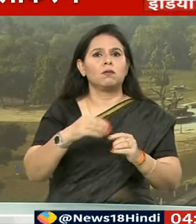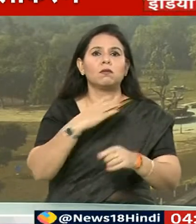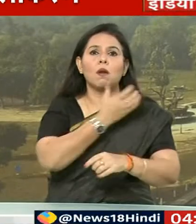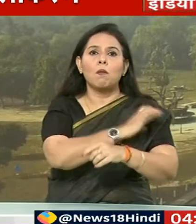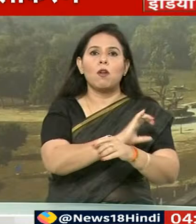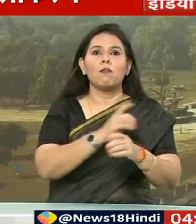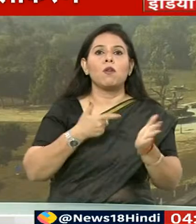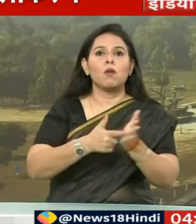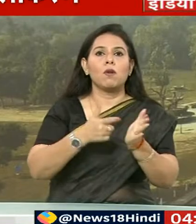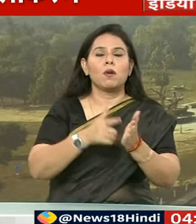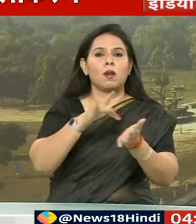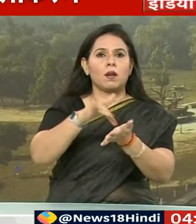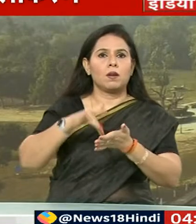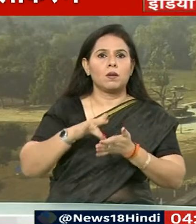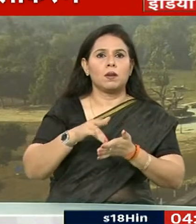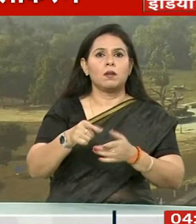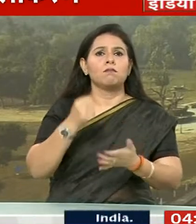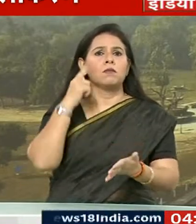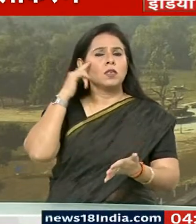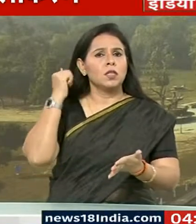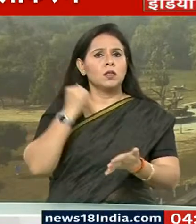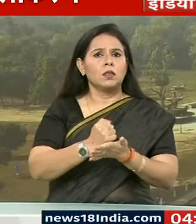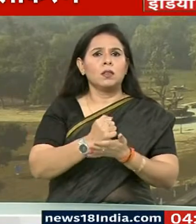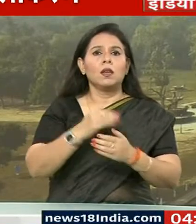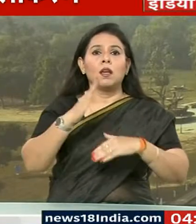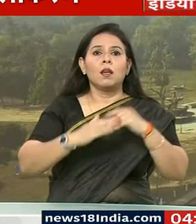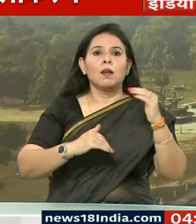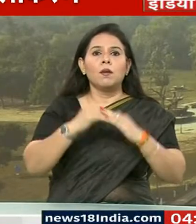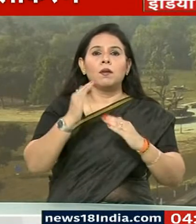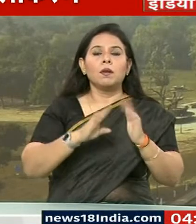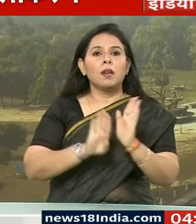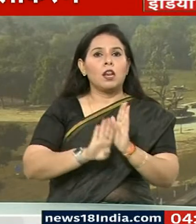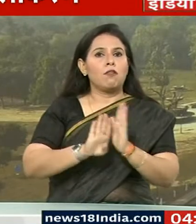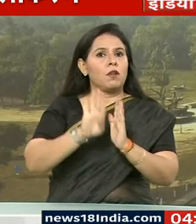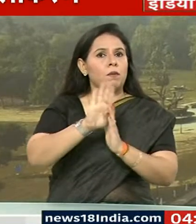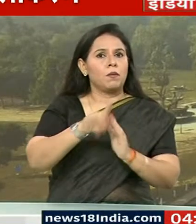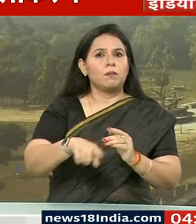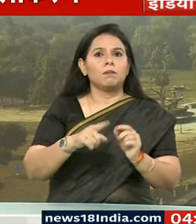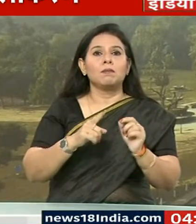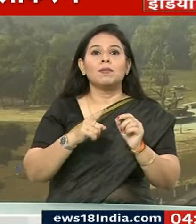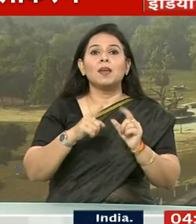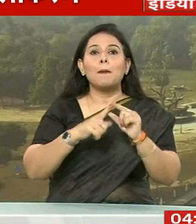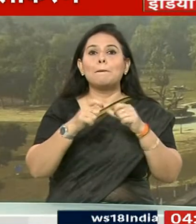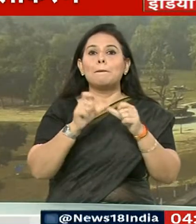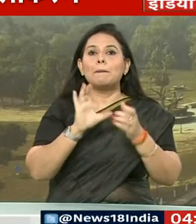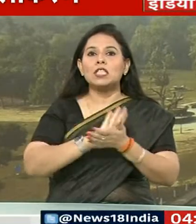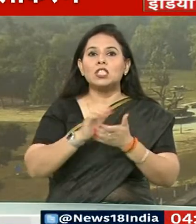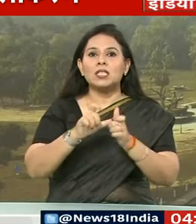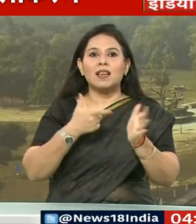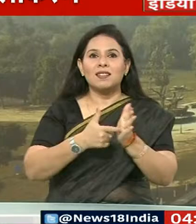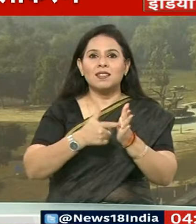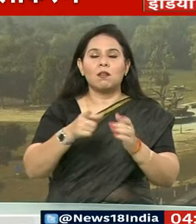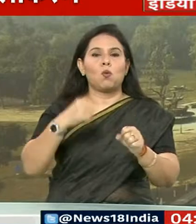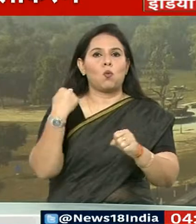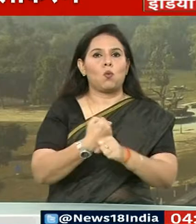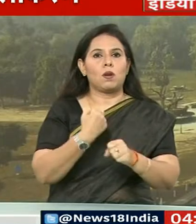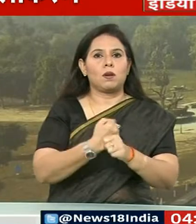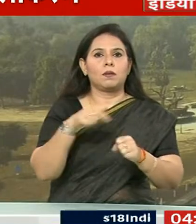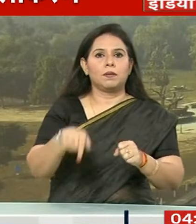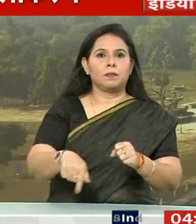the rural areas. He also stressed on the infrastructure development which panchayats are working on.